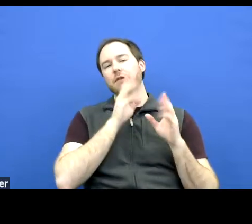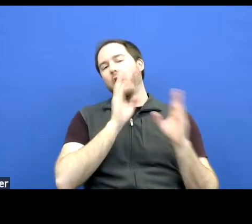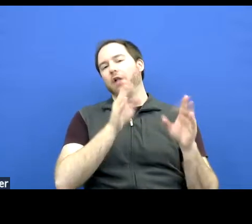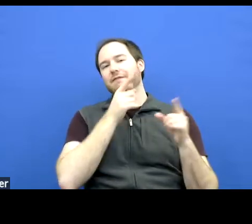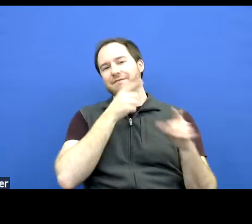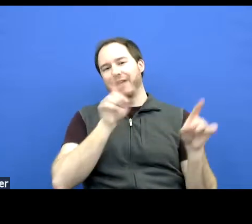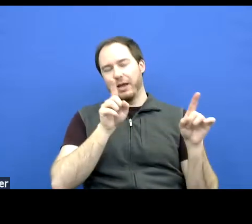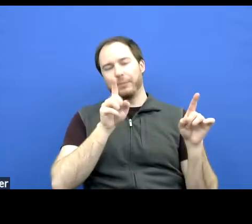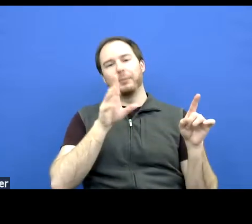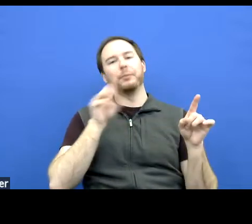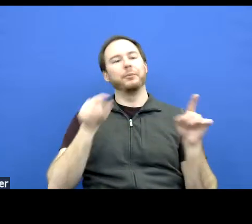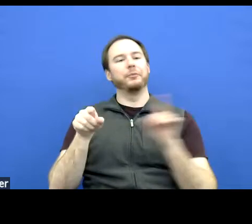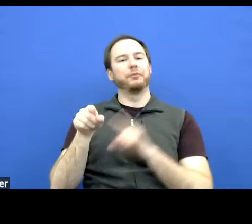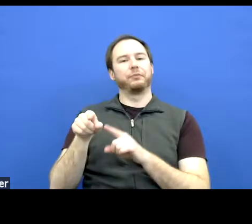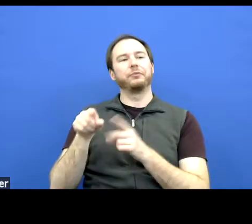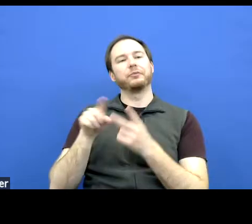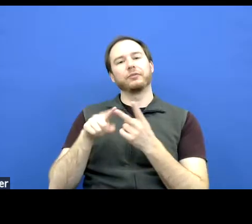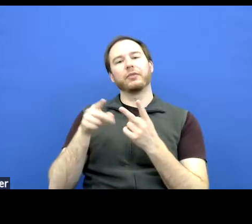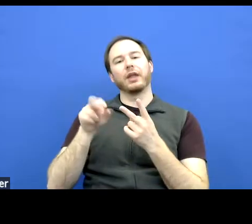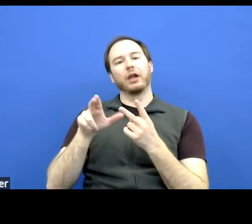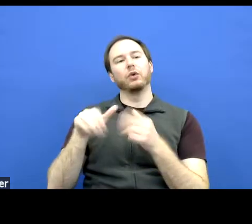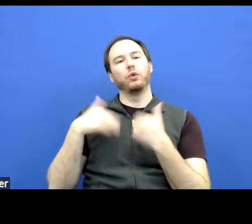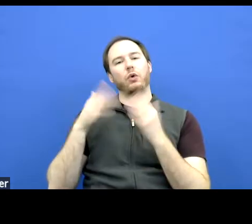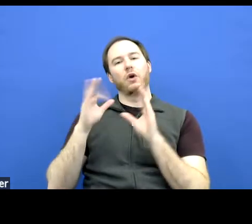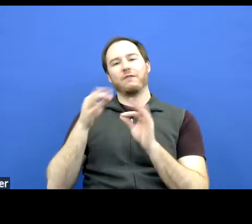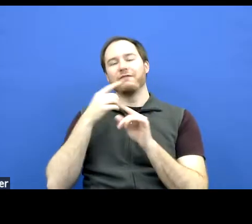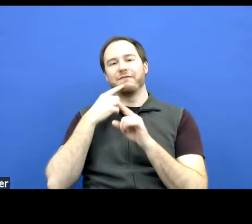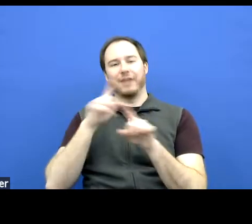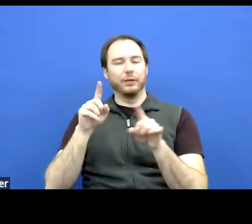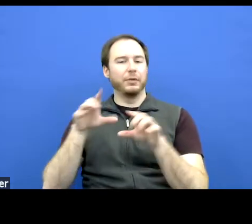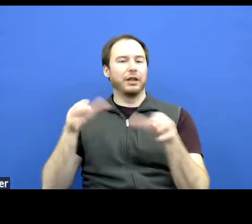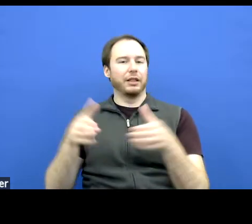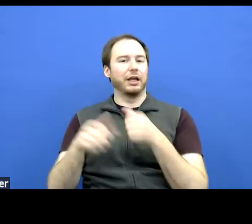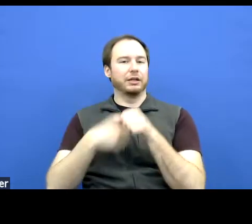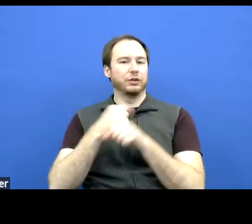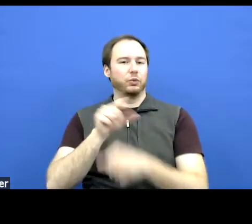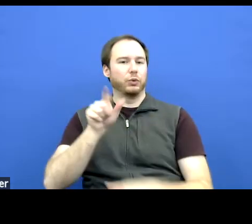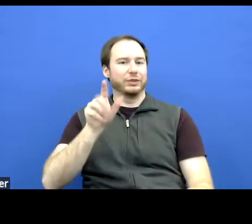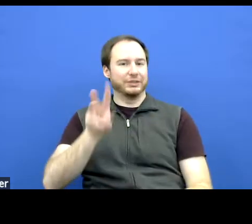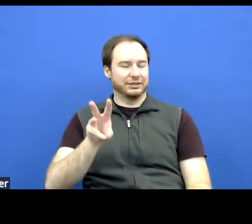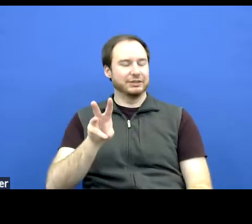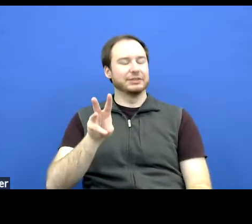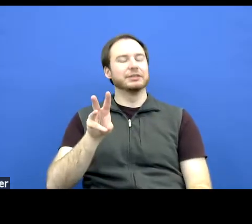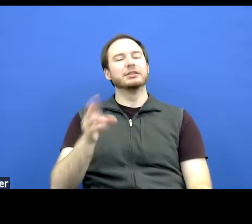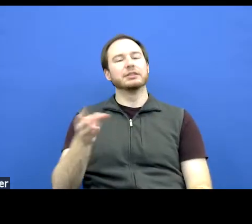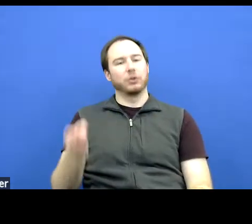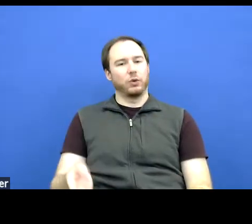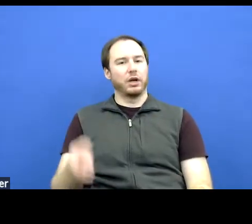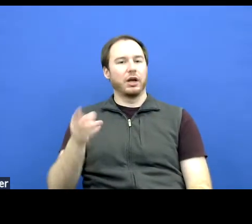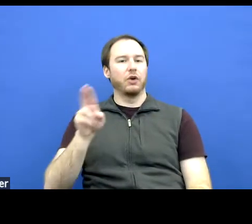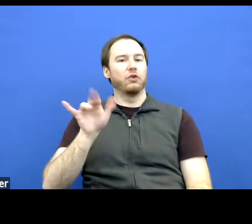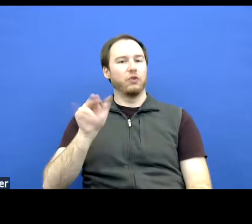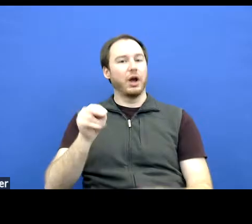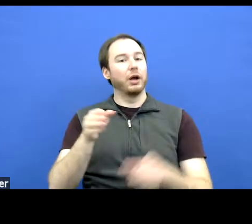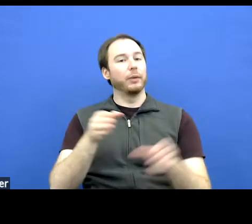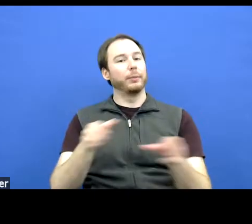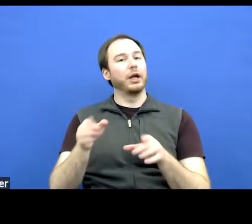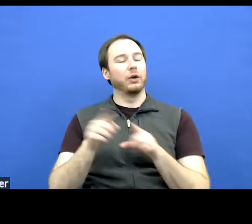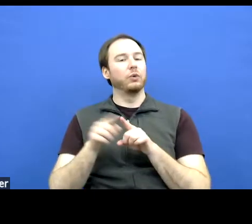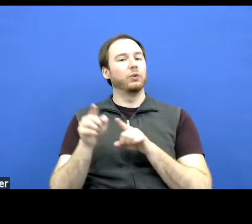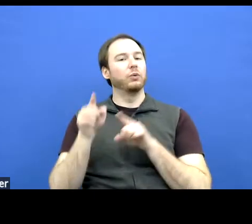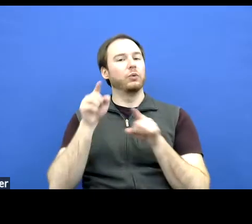and the Henrietta Youth Hall of Fame class of 2026. And whereas Ryan plans to attend